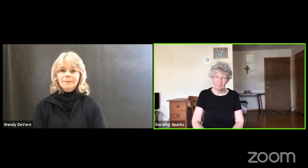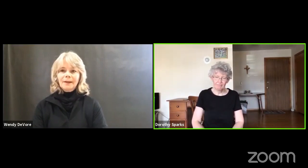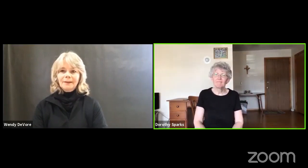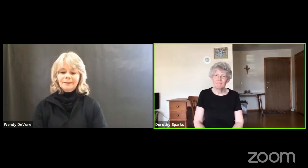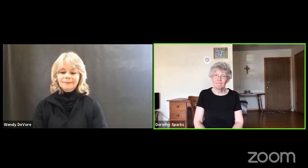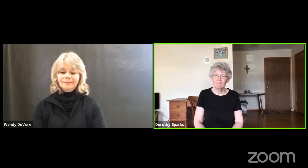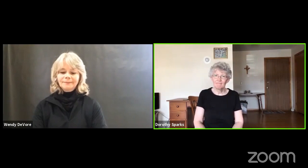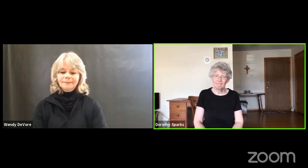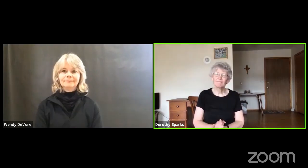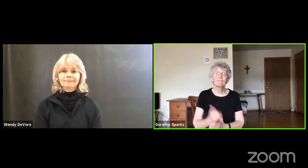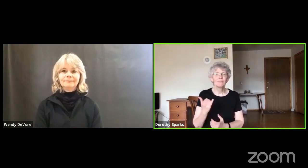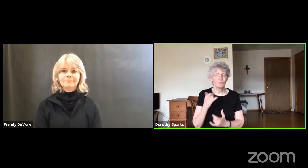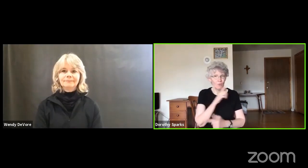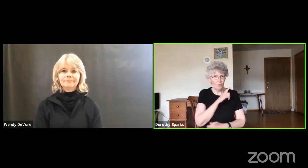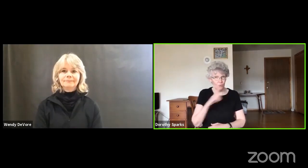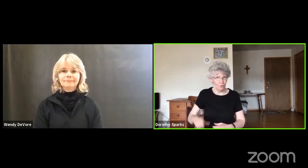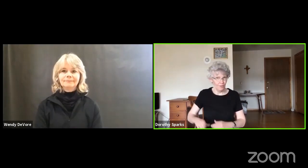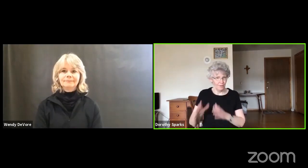Amen.